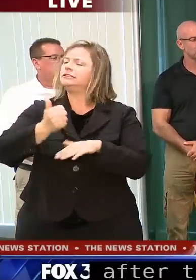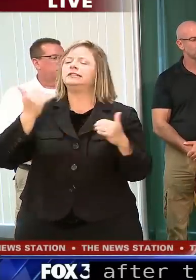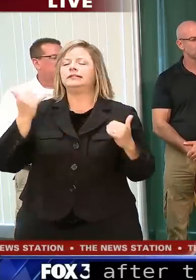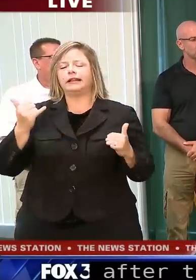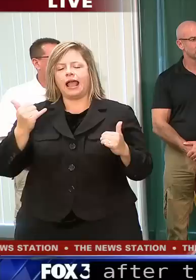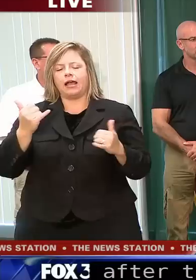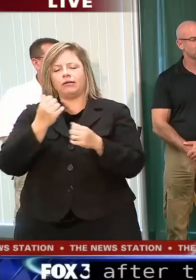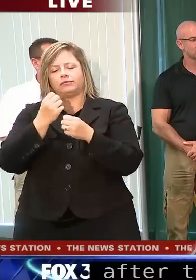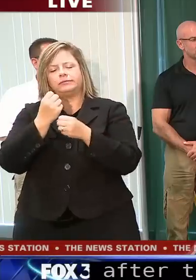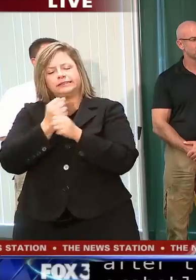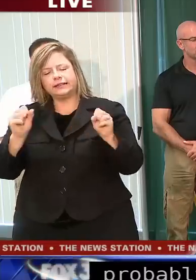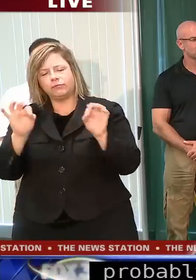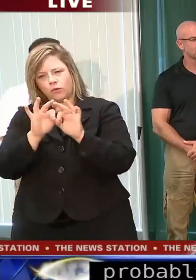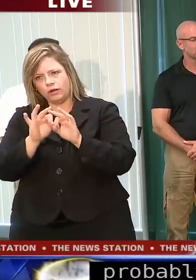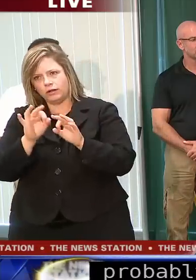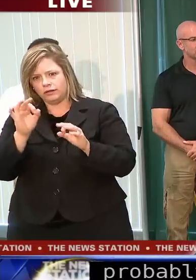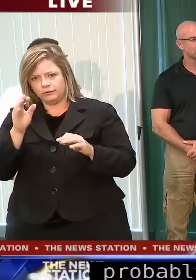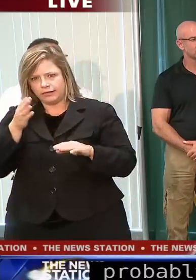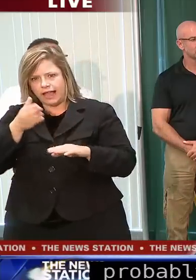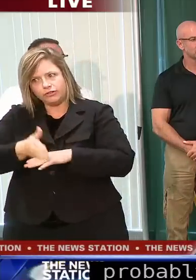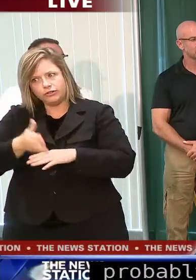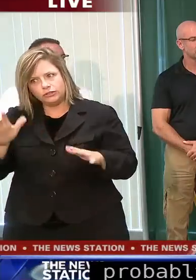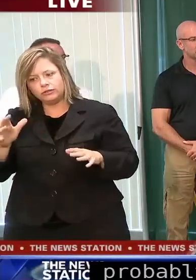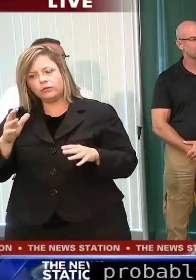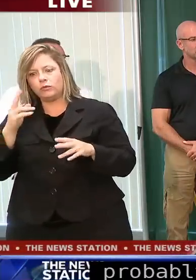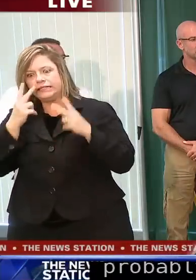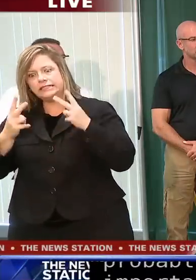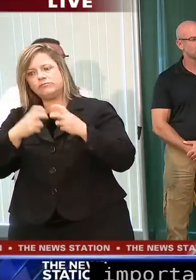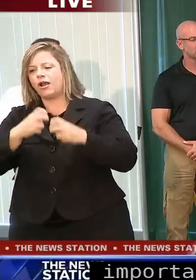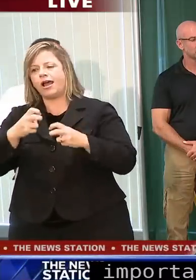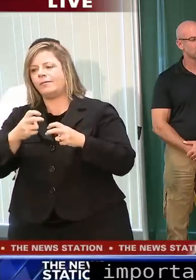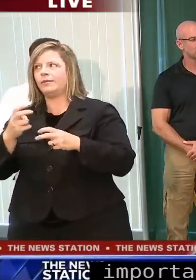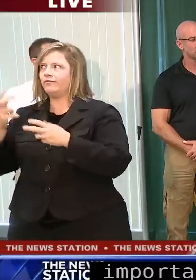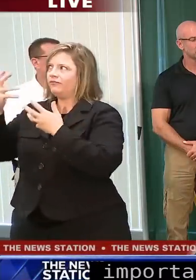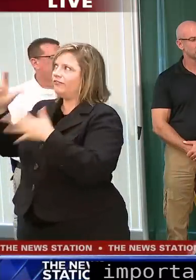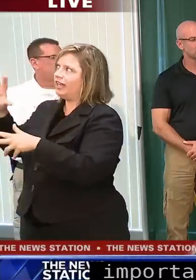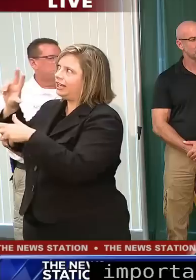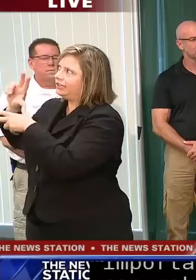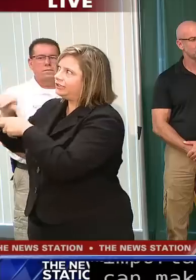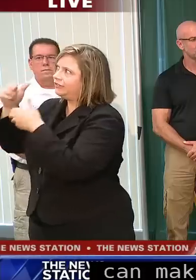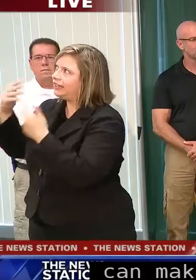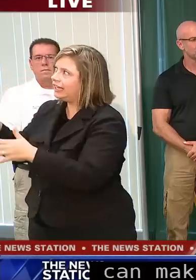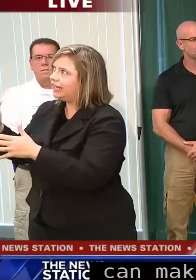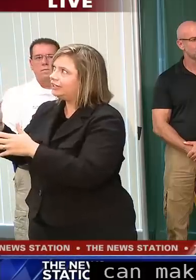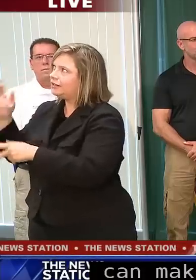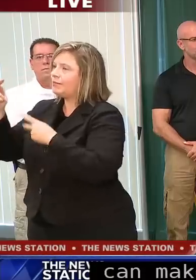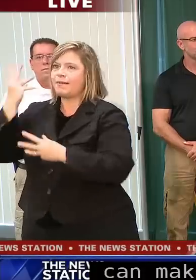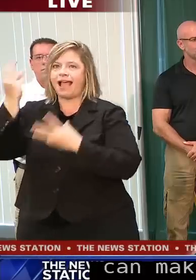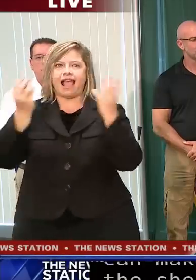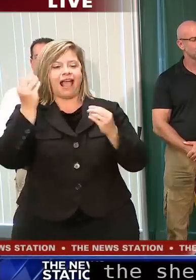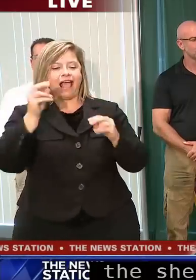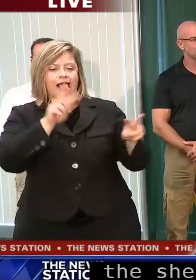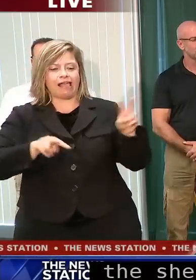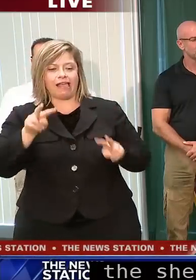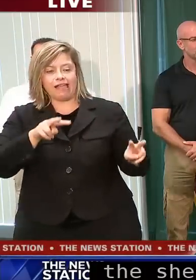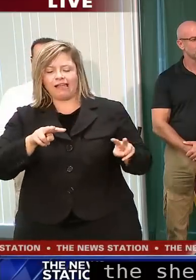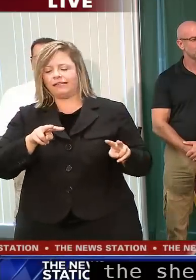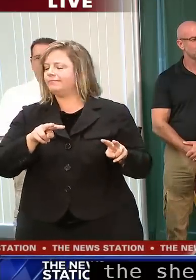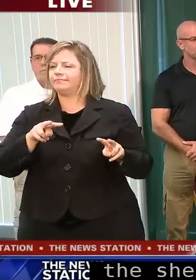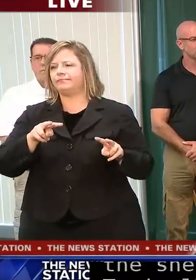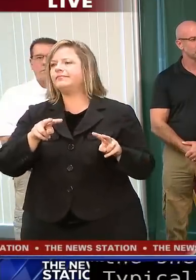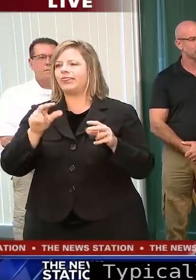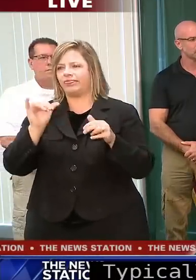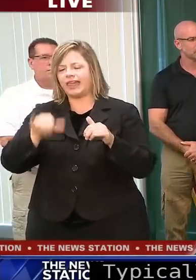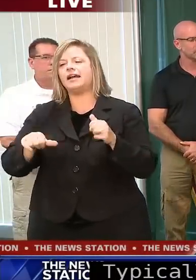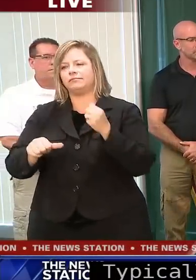Sheriff's Office, it's typically the time that we see most of our problems. It's the storm passes through and people want to go out there and assess the damages of their